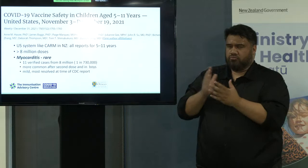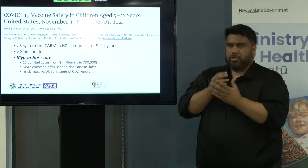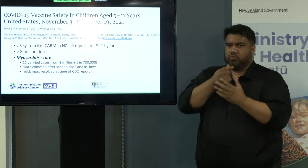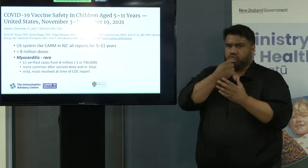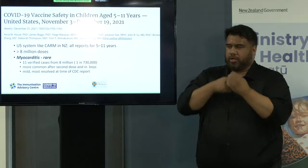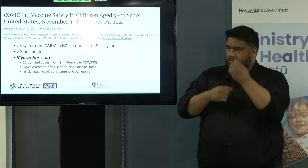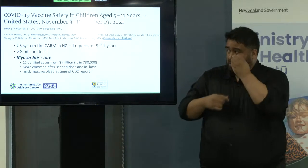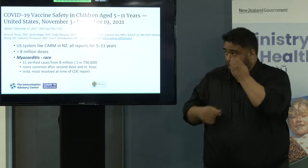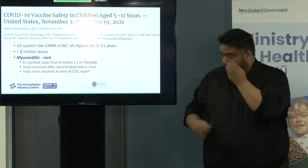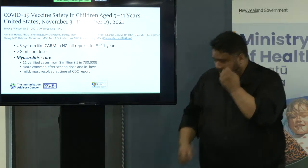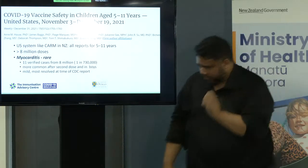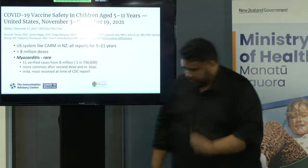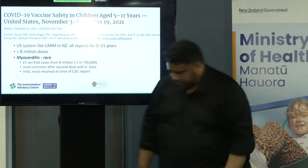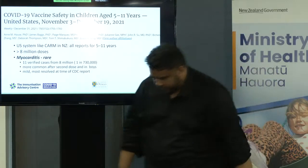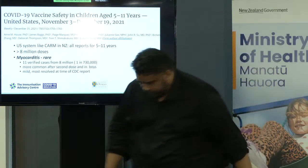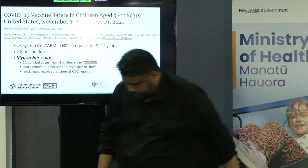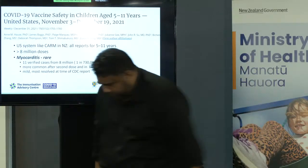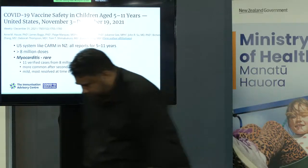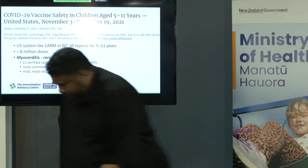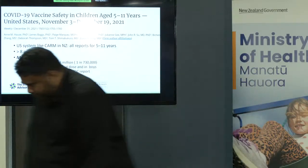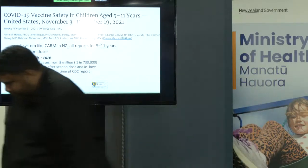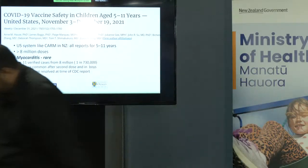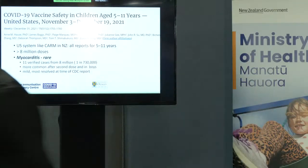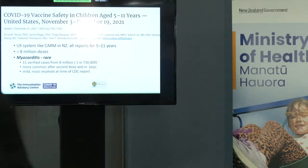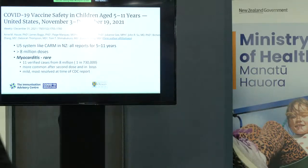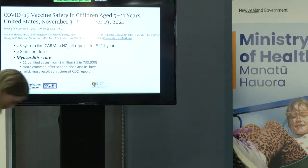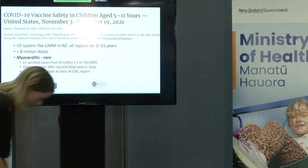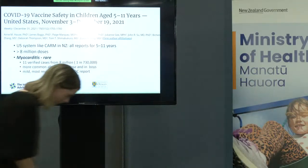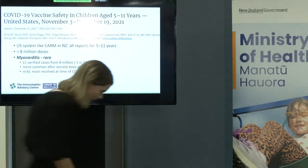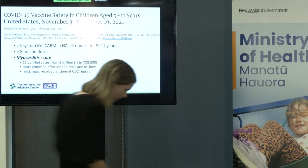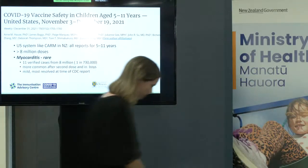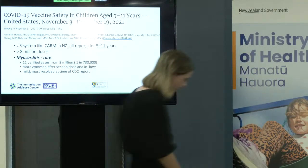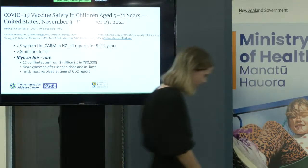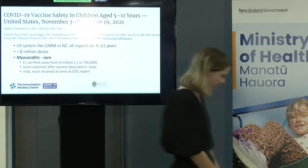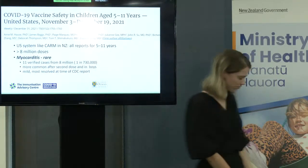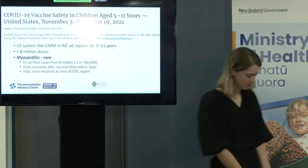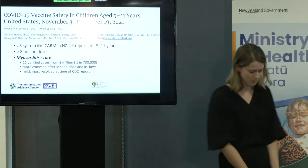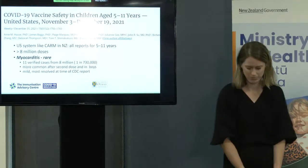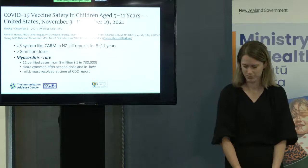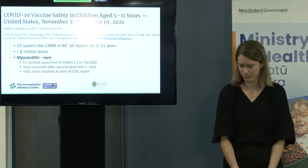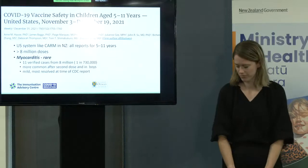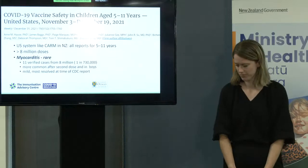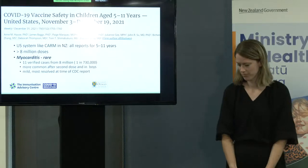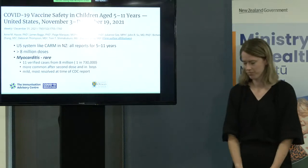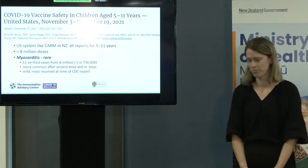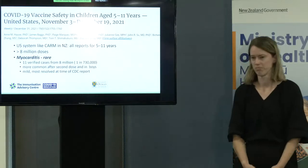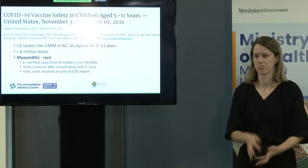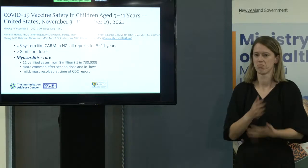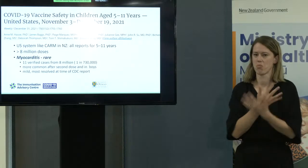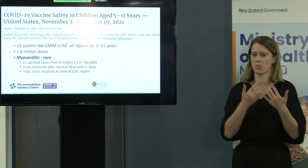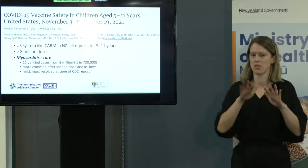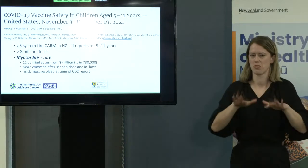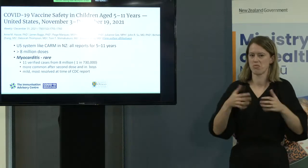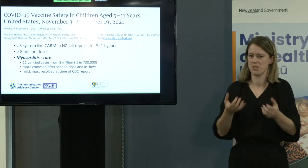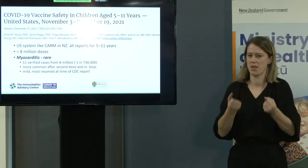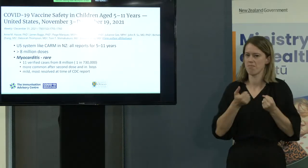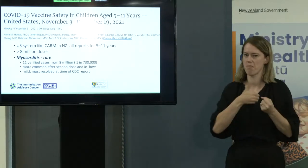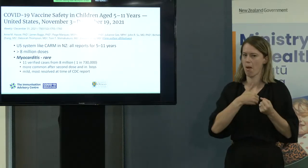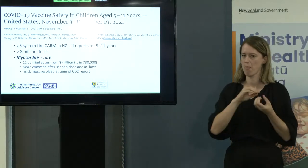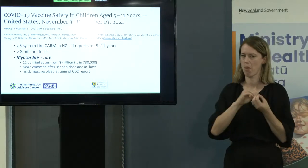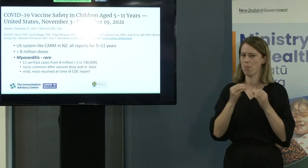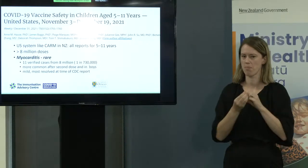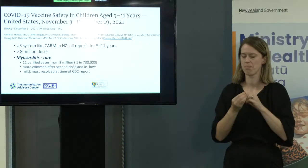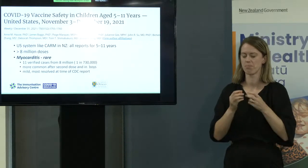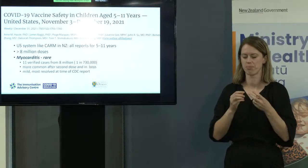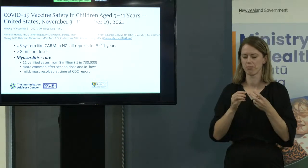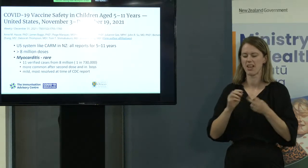rare, about 1 in 750,000 kids receiving the vaccine to date. More common after the second dose, as it